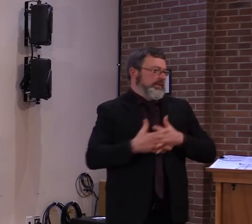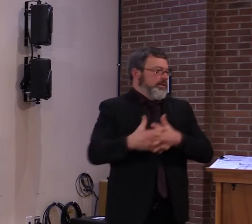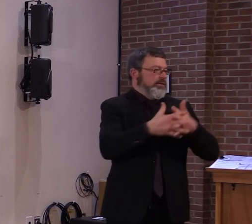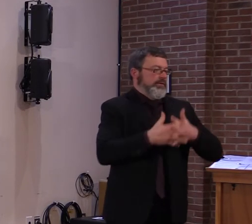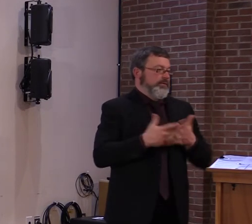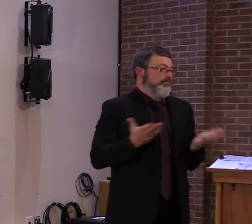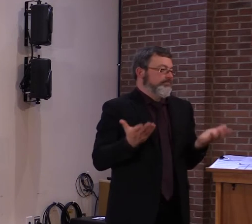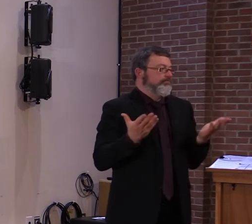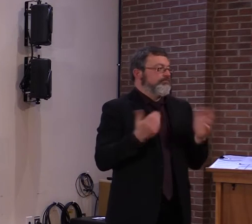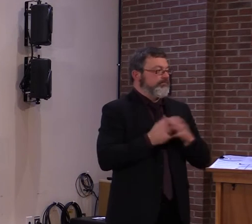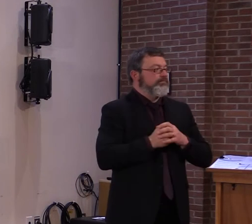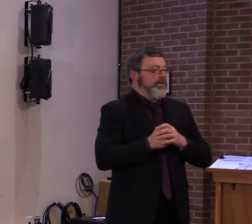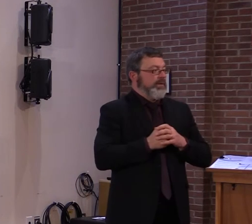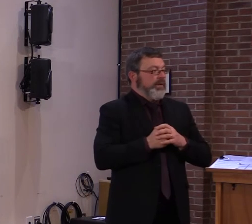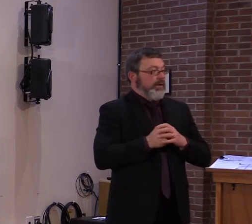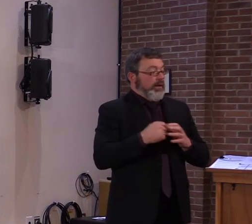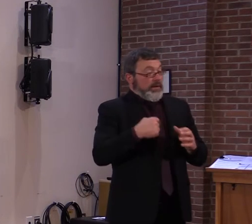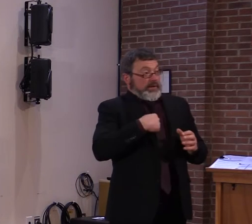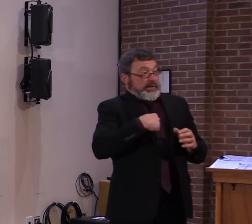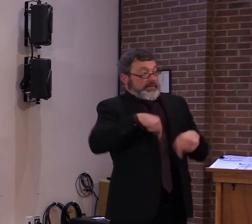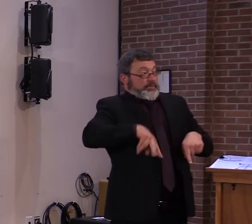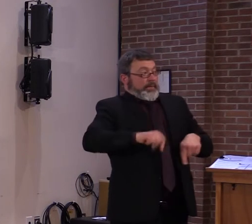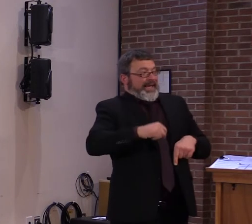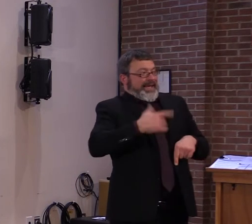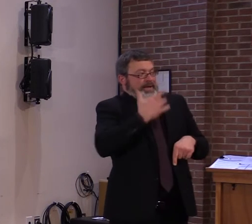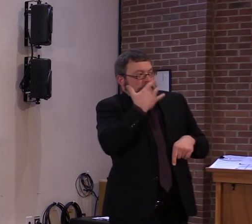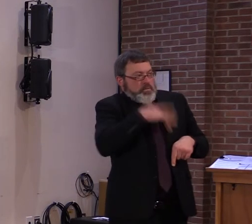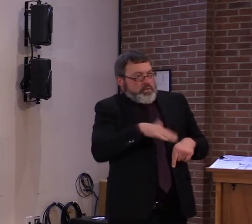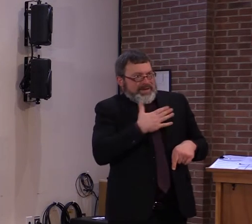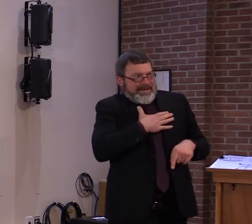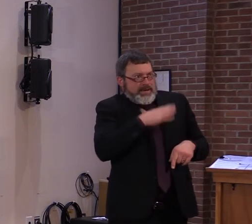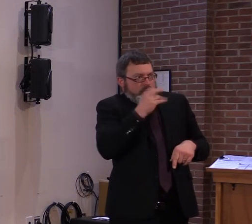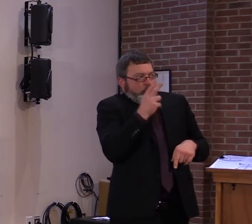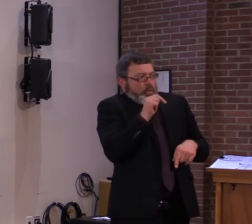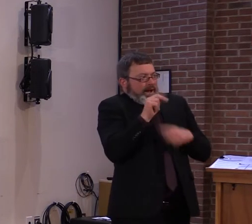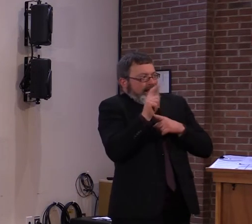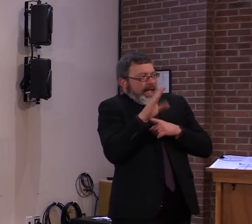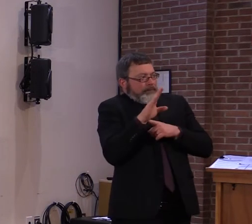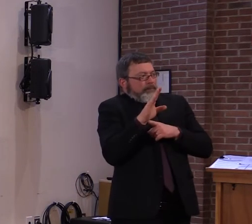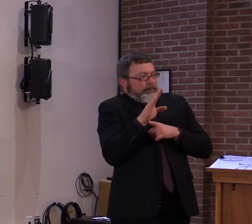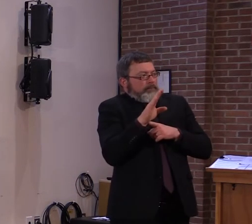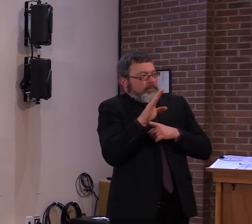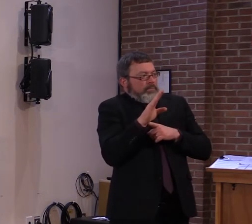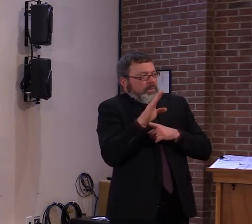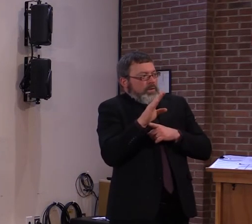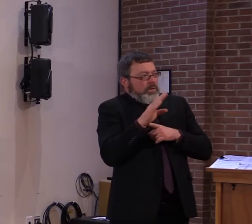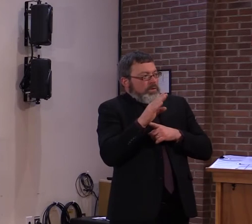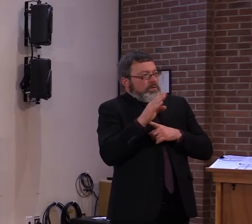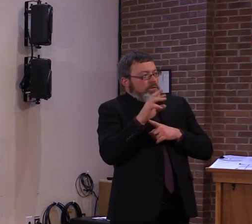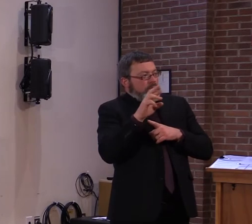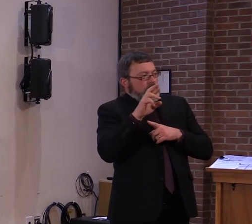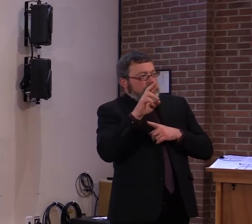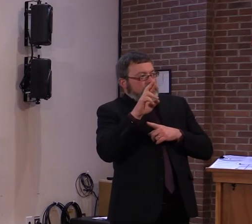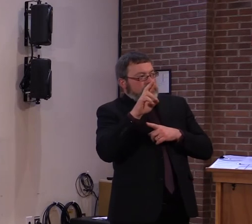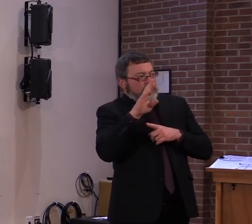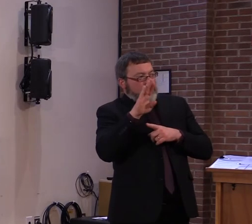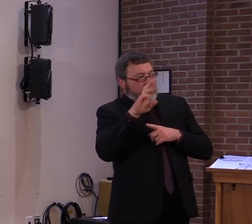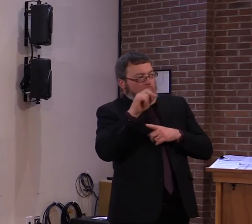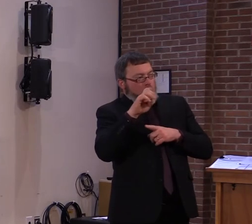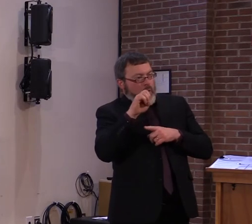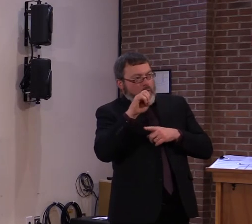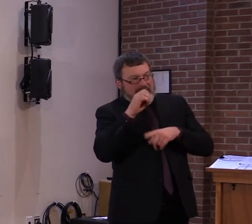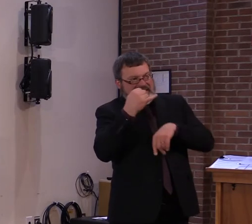level, both the state lab and Broad Institute, have been very good. In Broad is